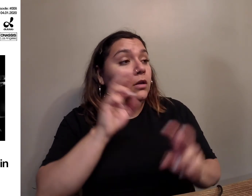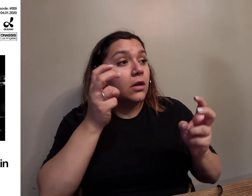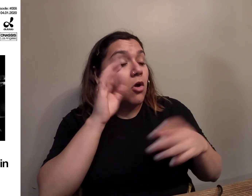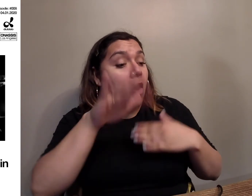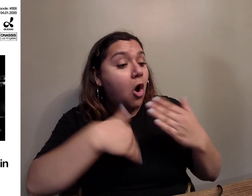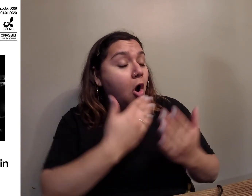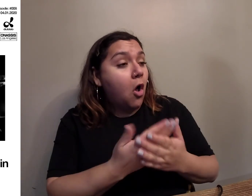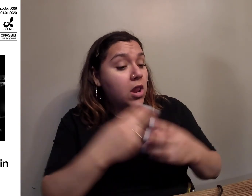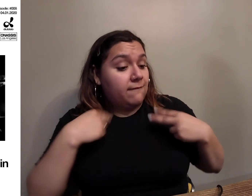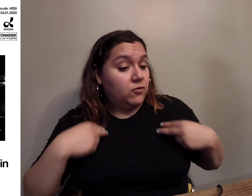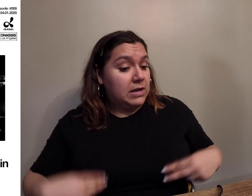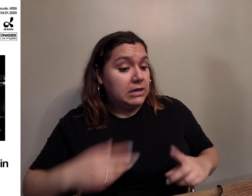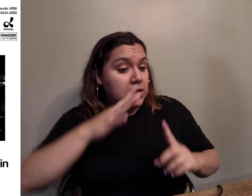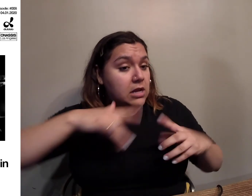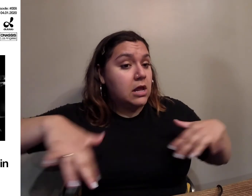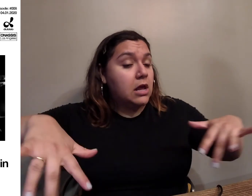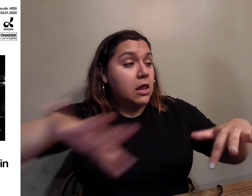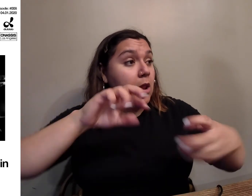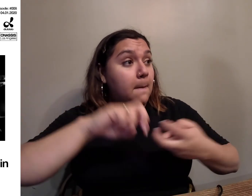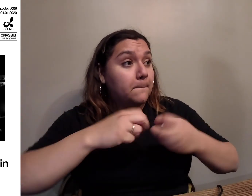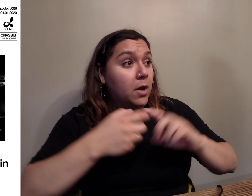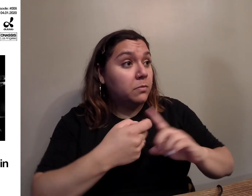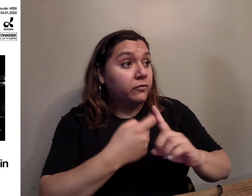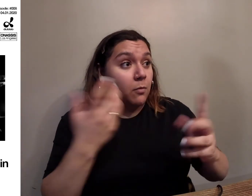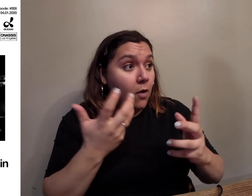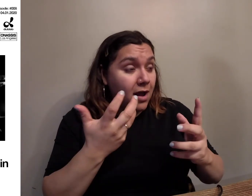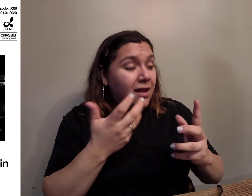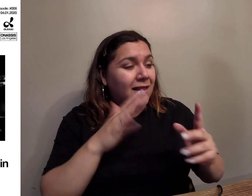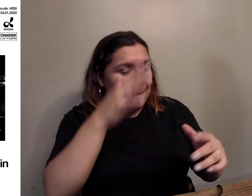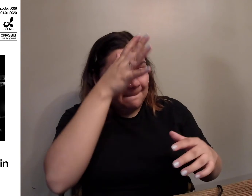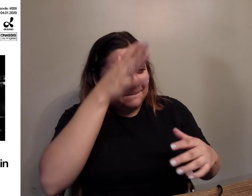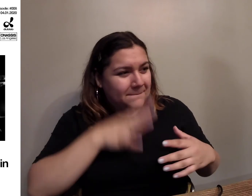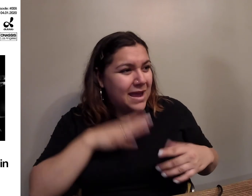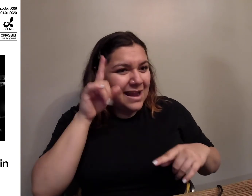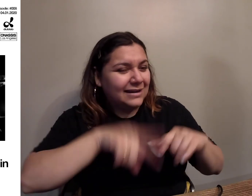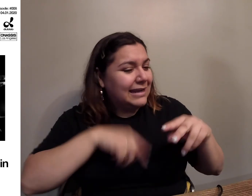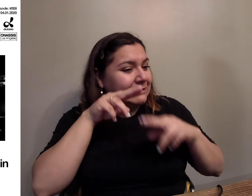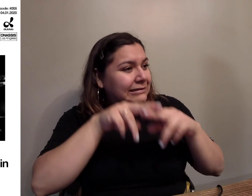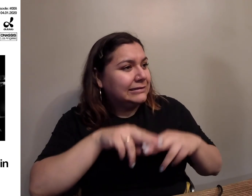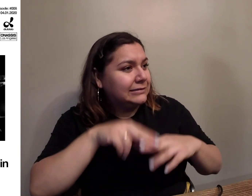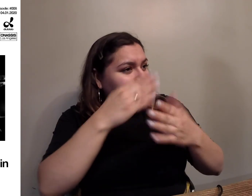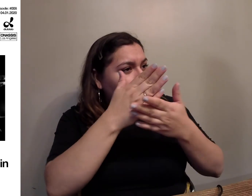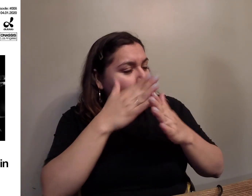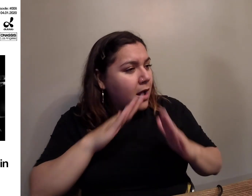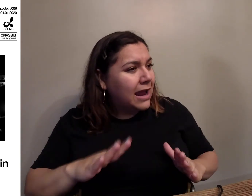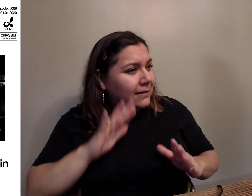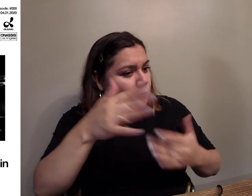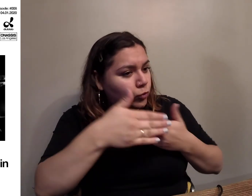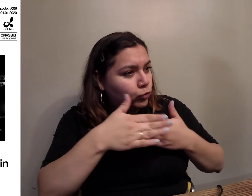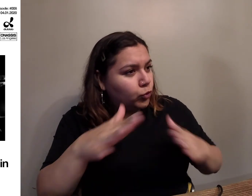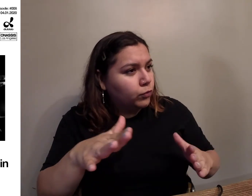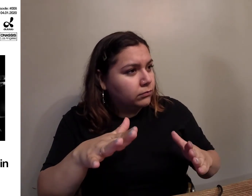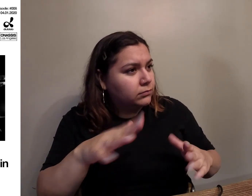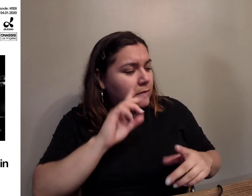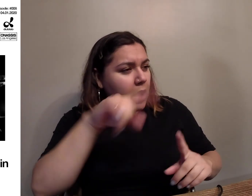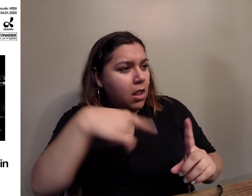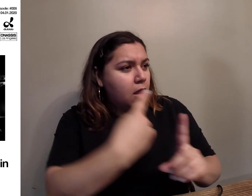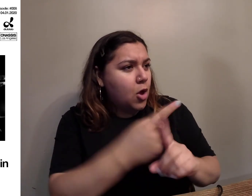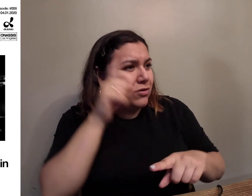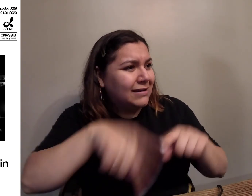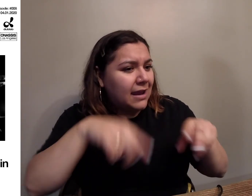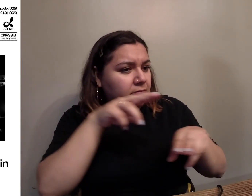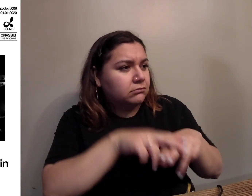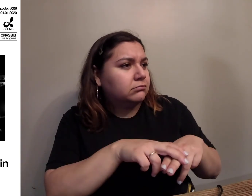humanity's problems stem from man's inability to sit quietly in a room